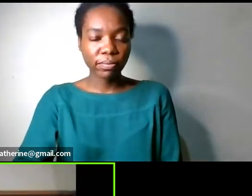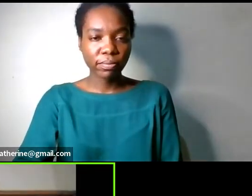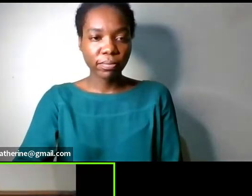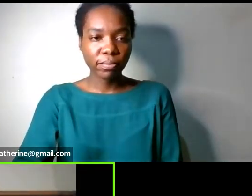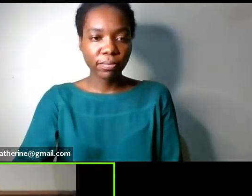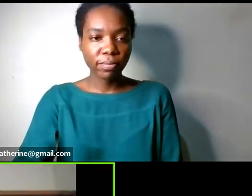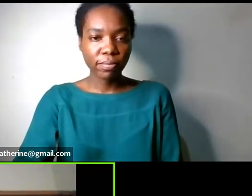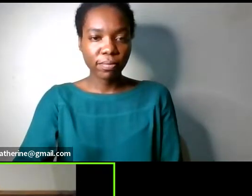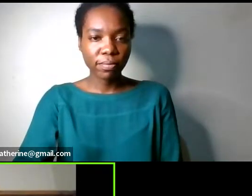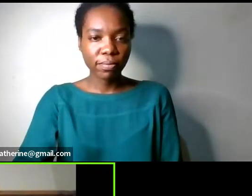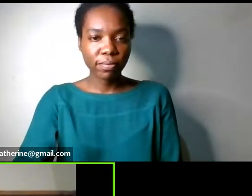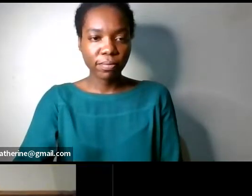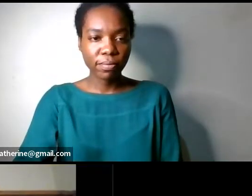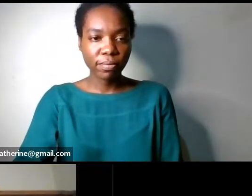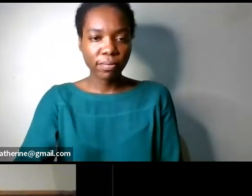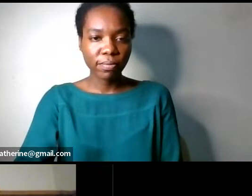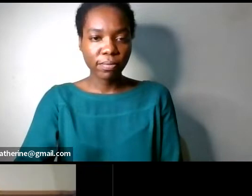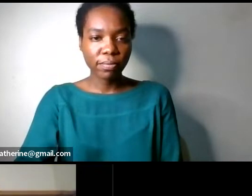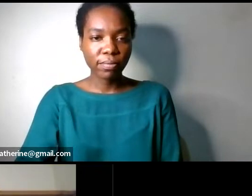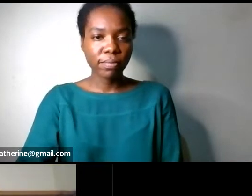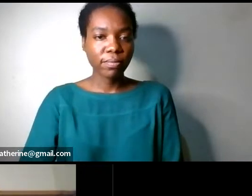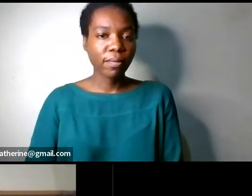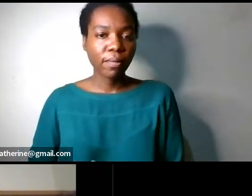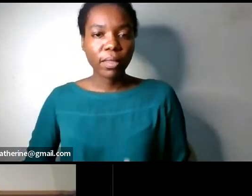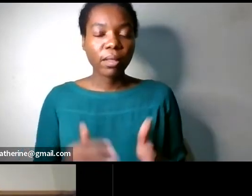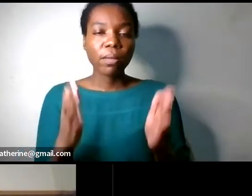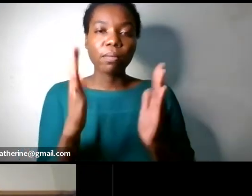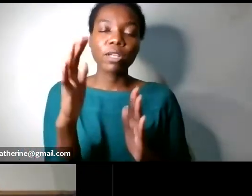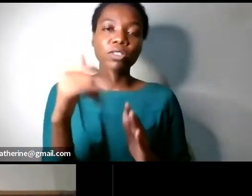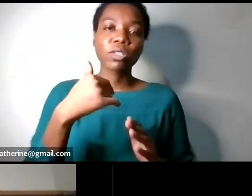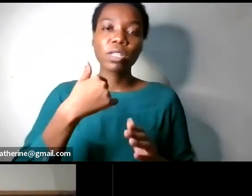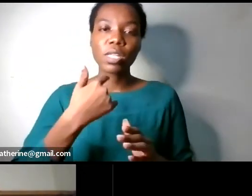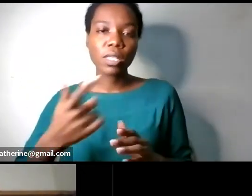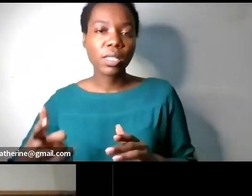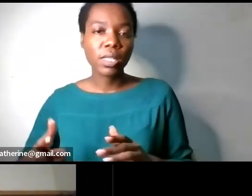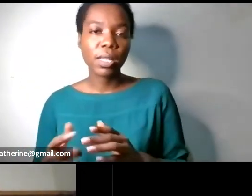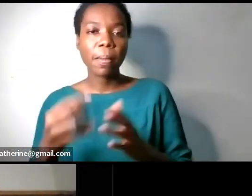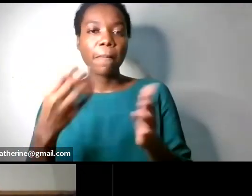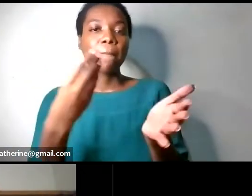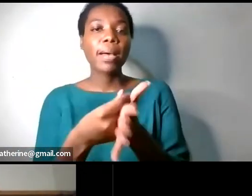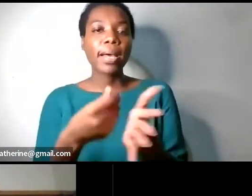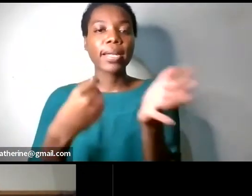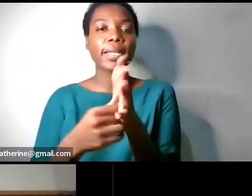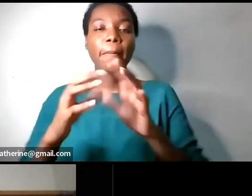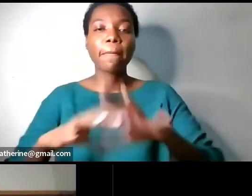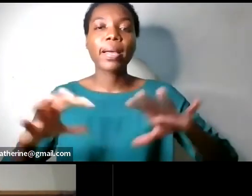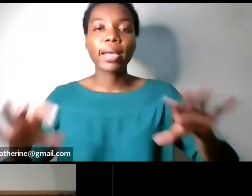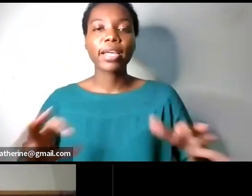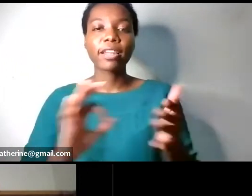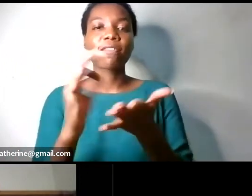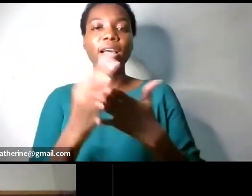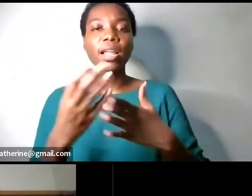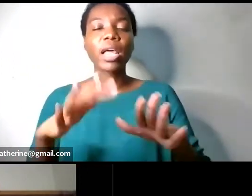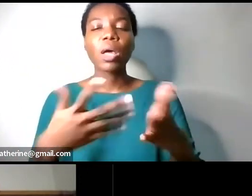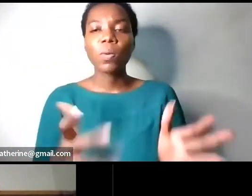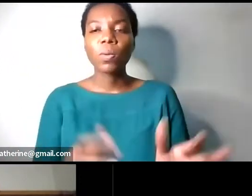Yes. Somebody is saying, how safe is the money market fund when dealing with Chama members?